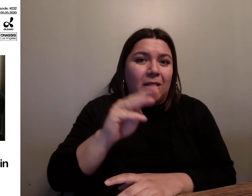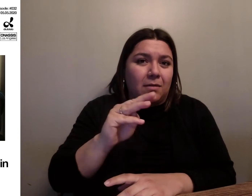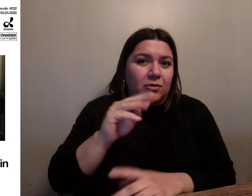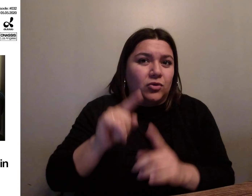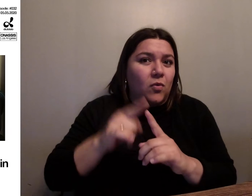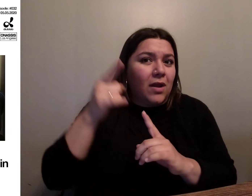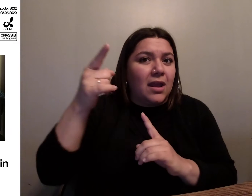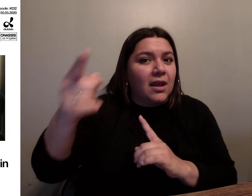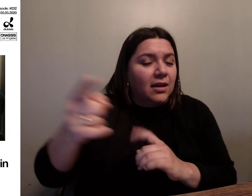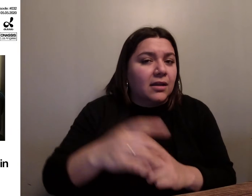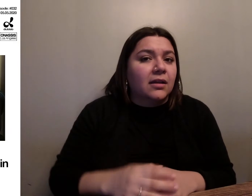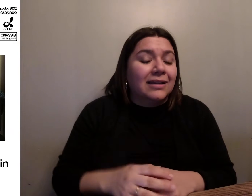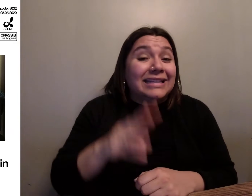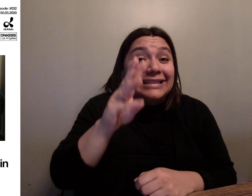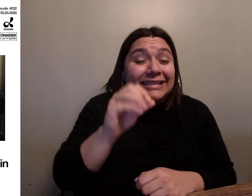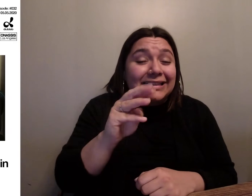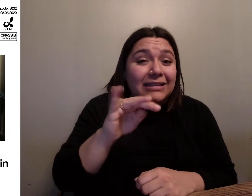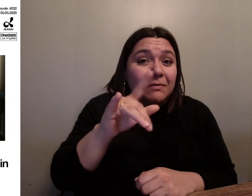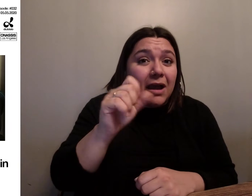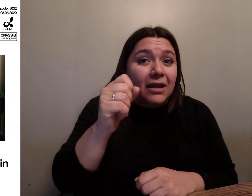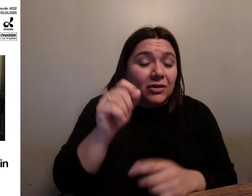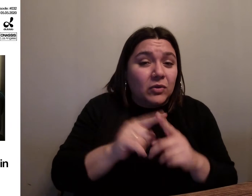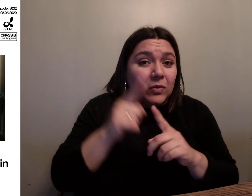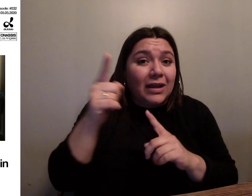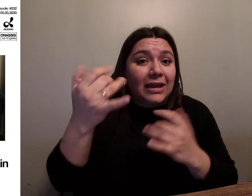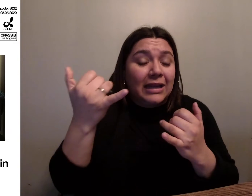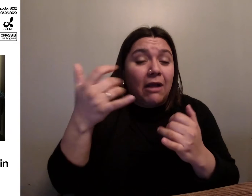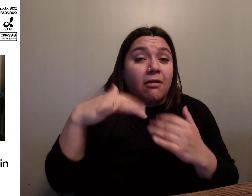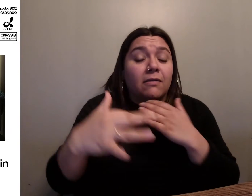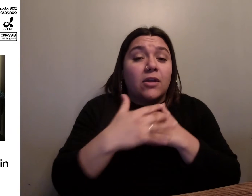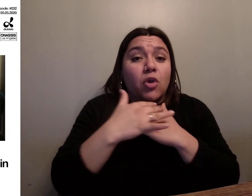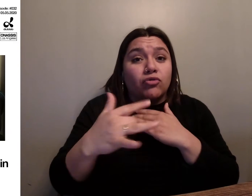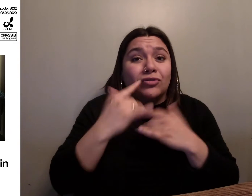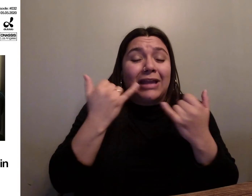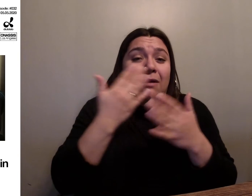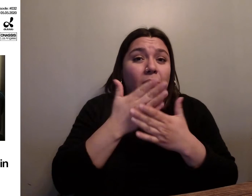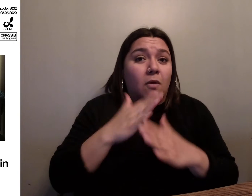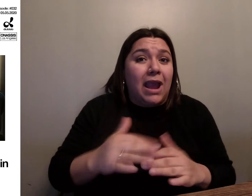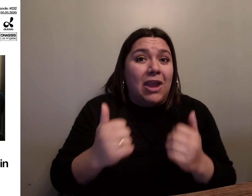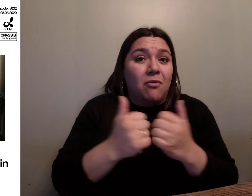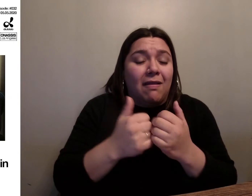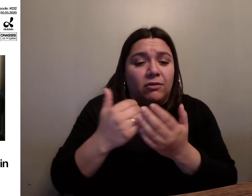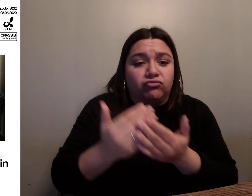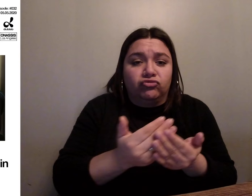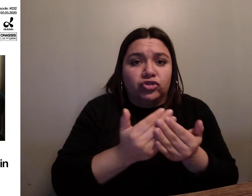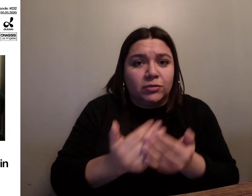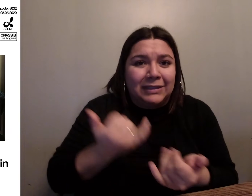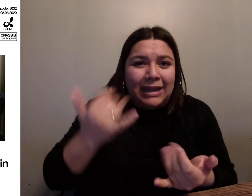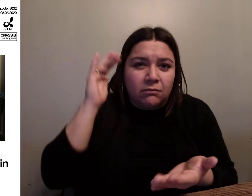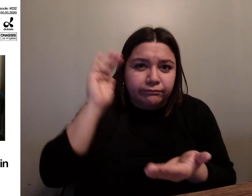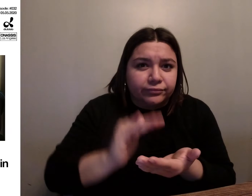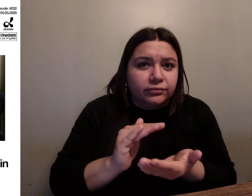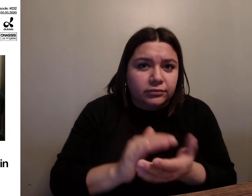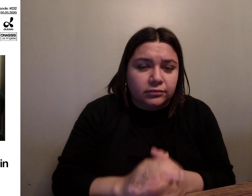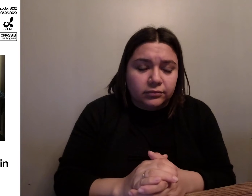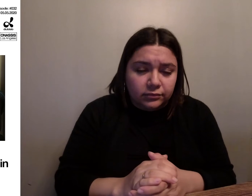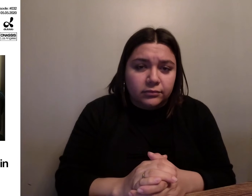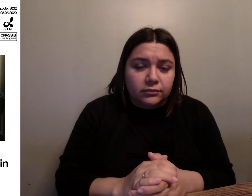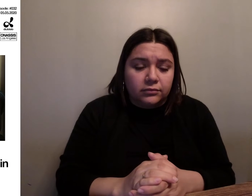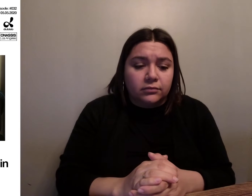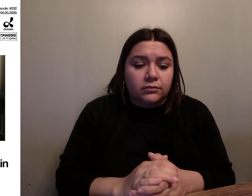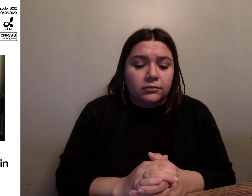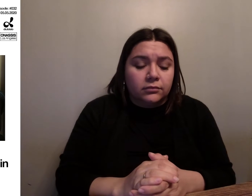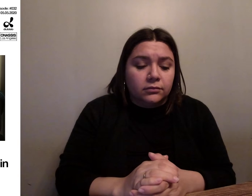with shipping down to a fraction of what it was in early March. Now, what's remarkable about all